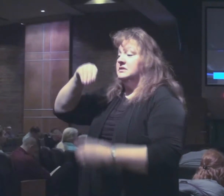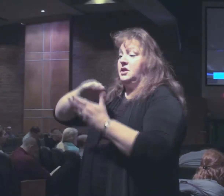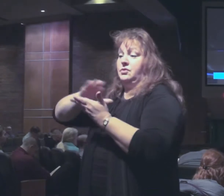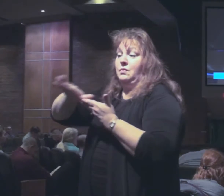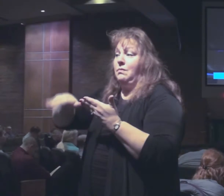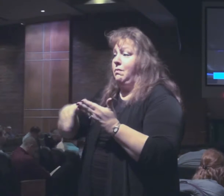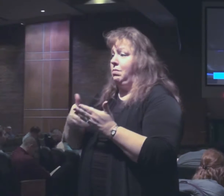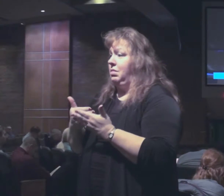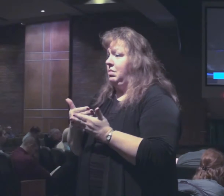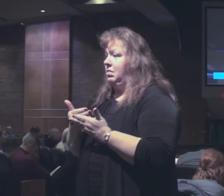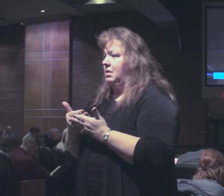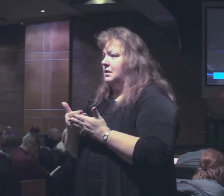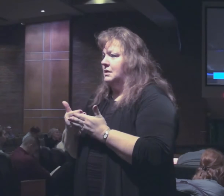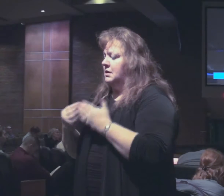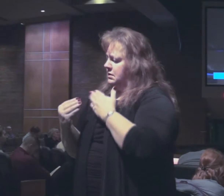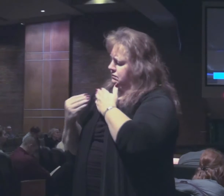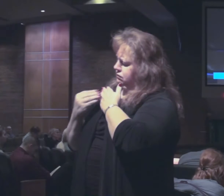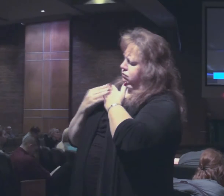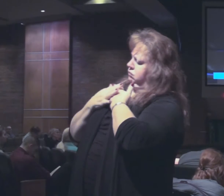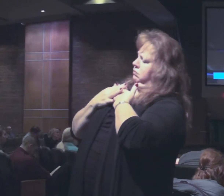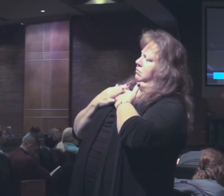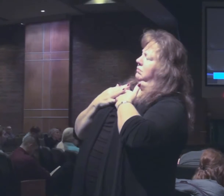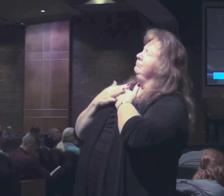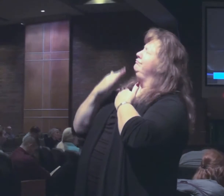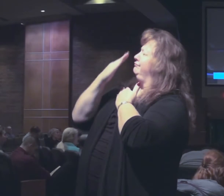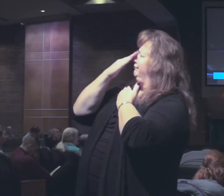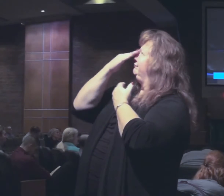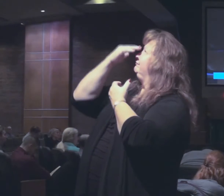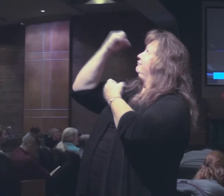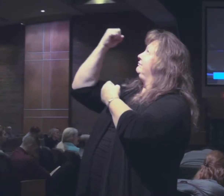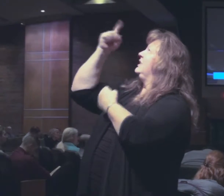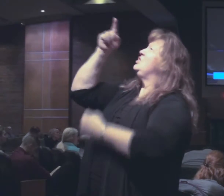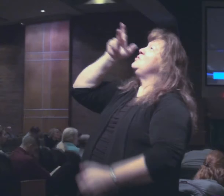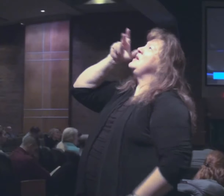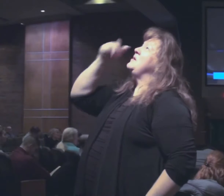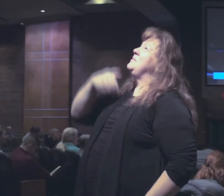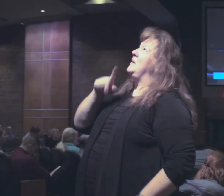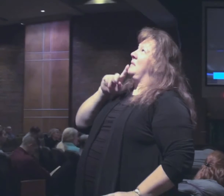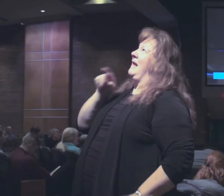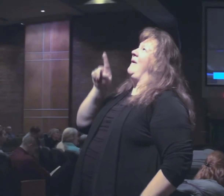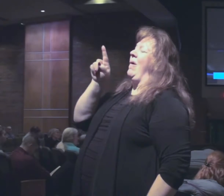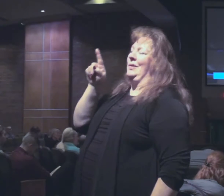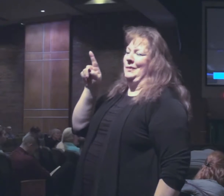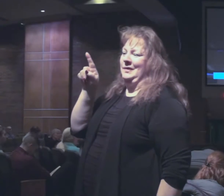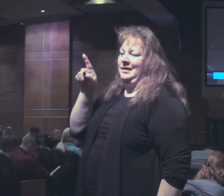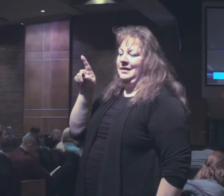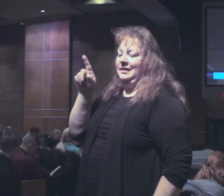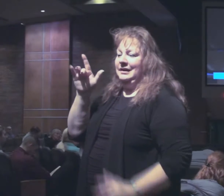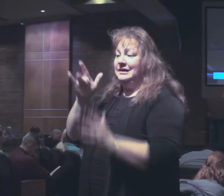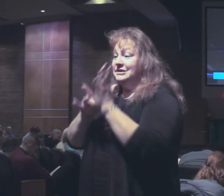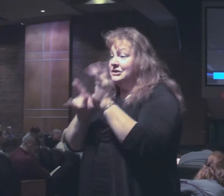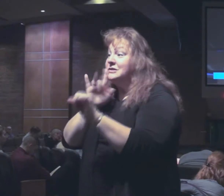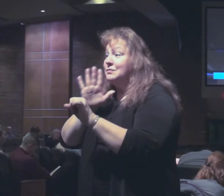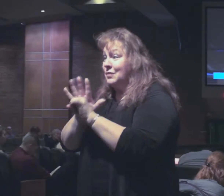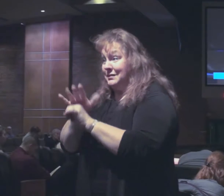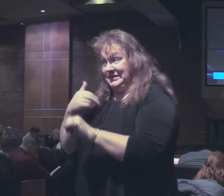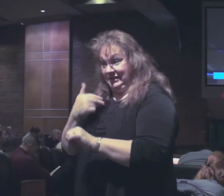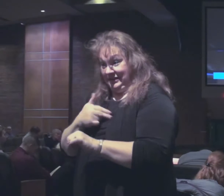all permeates David's confidence. The Lord hears when I call Him. Isn't that what Jesus promised